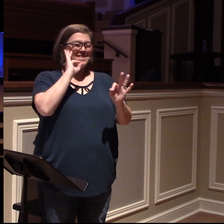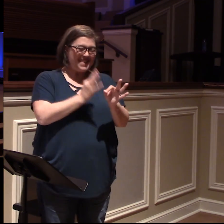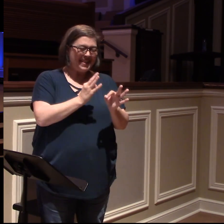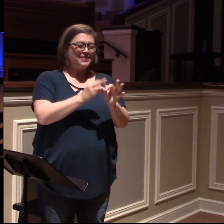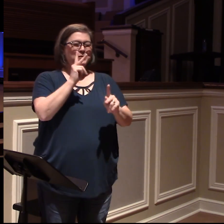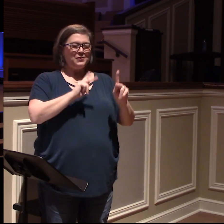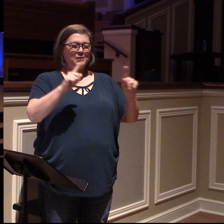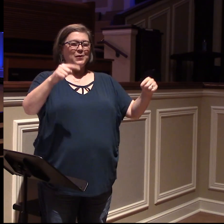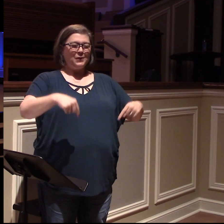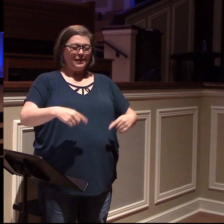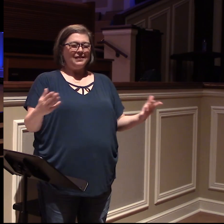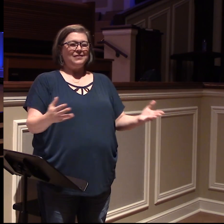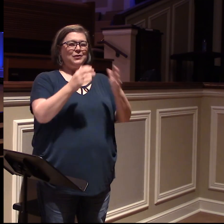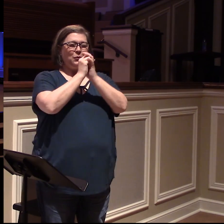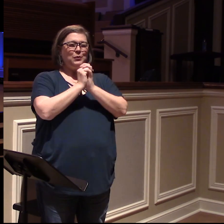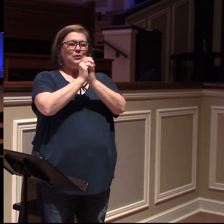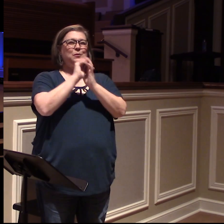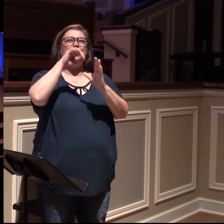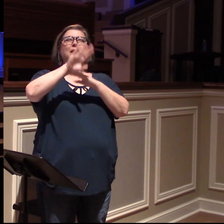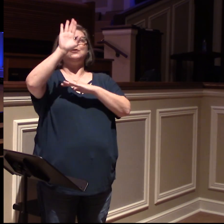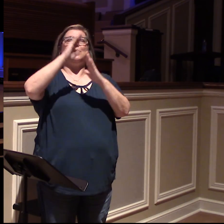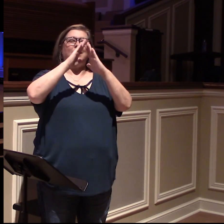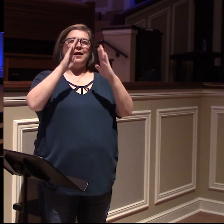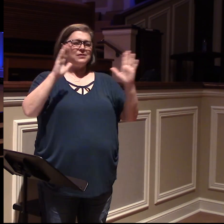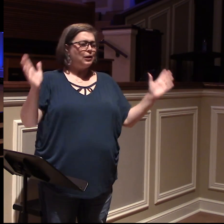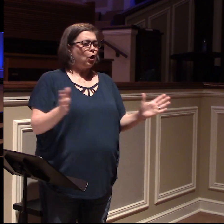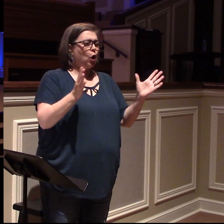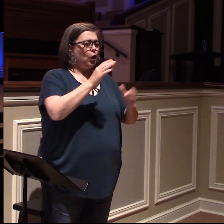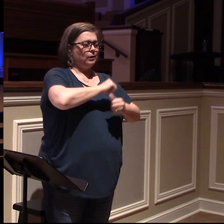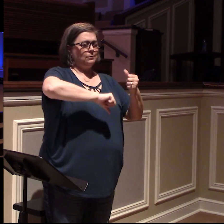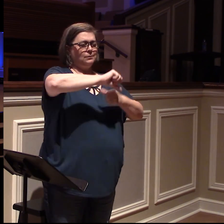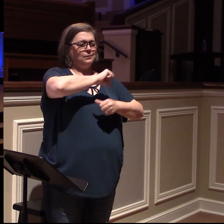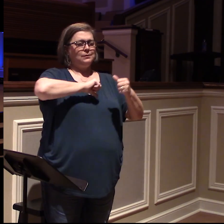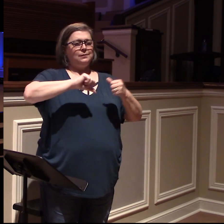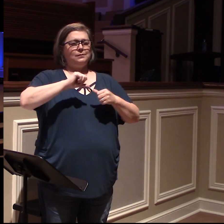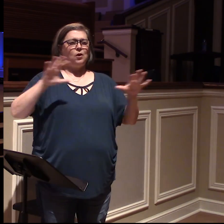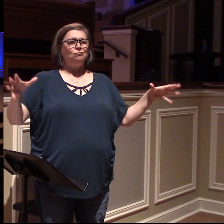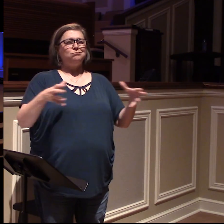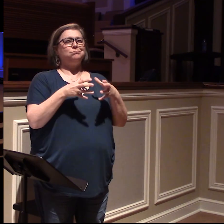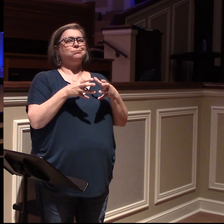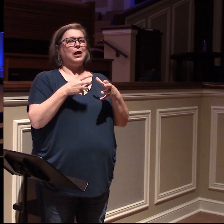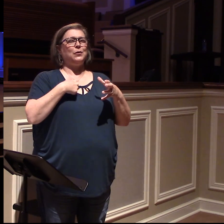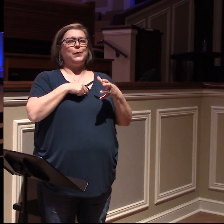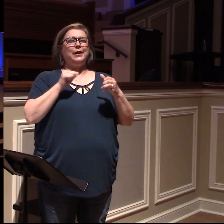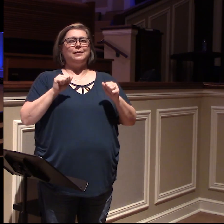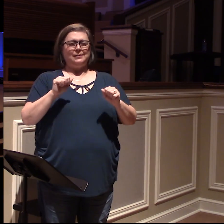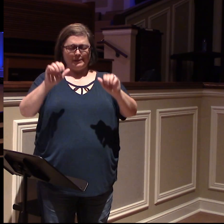house worshiping you, encouraging one another, and then all of us together